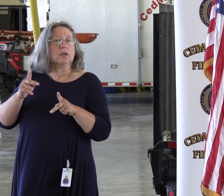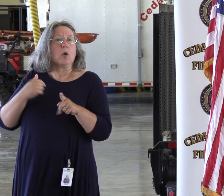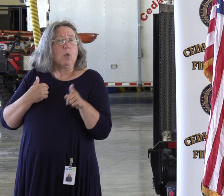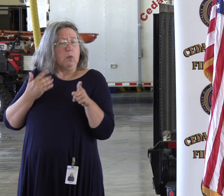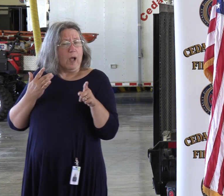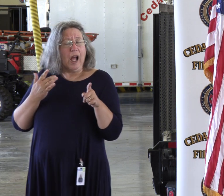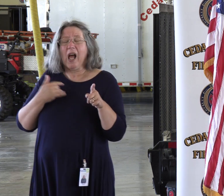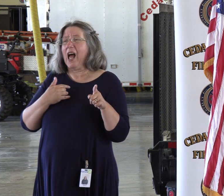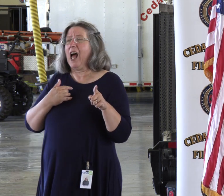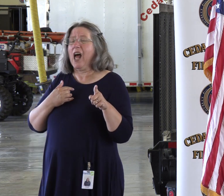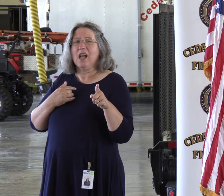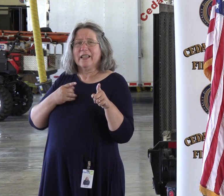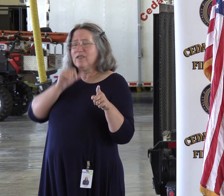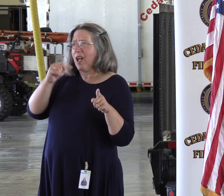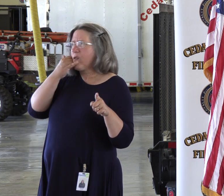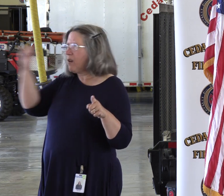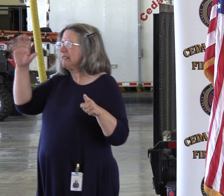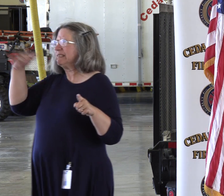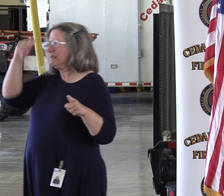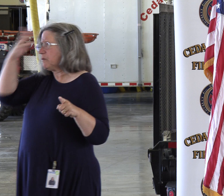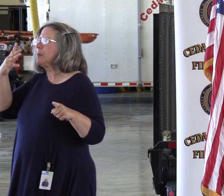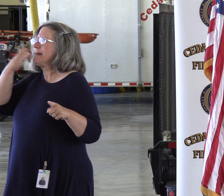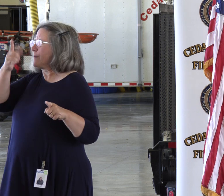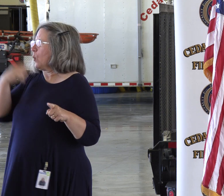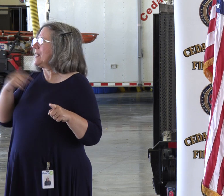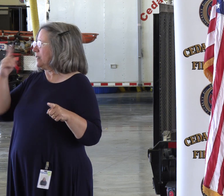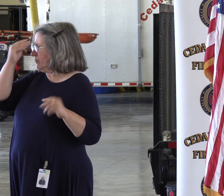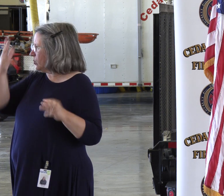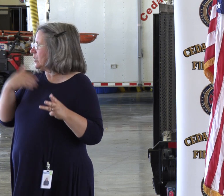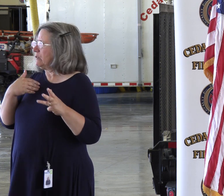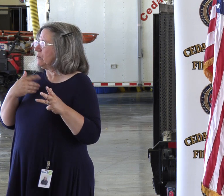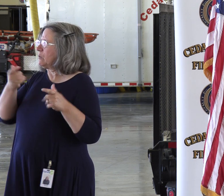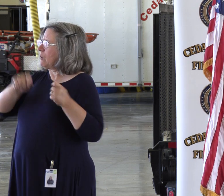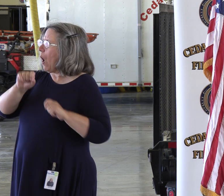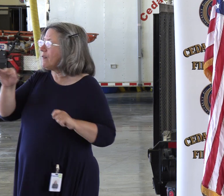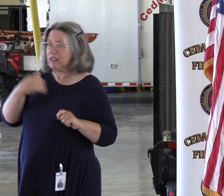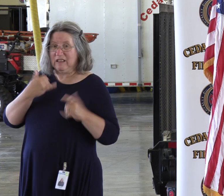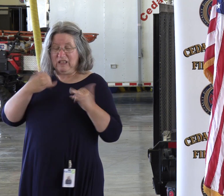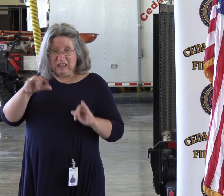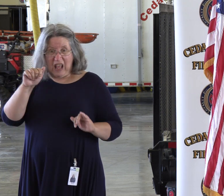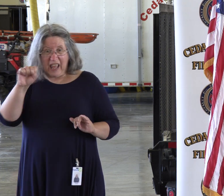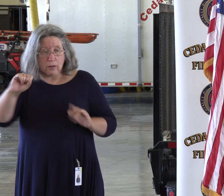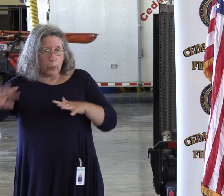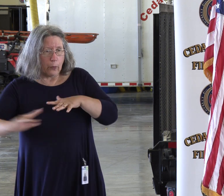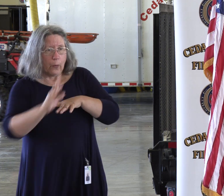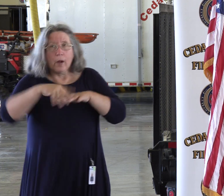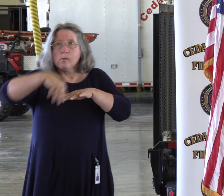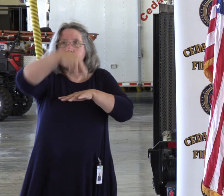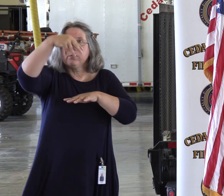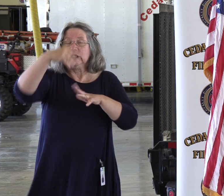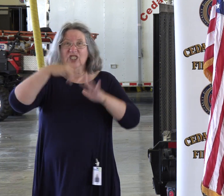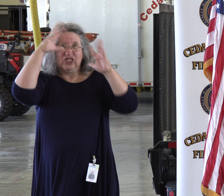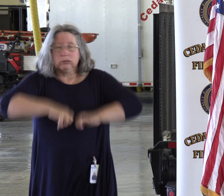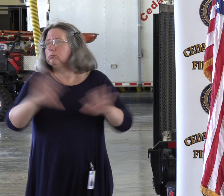case somebody does not call. Obviously, we don't want anybody tearing down a building where we have live gas going to that building.